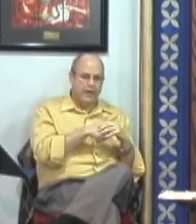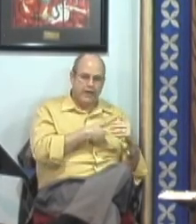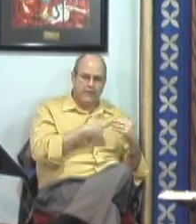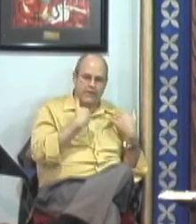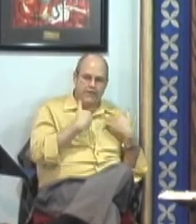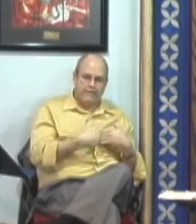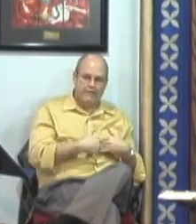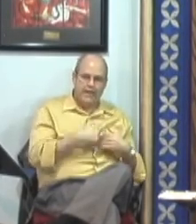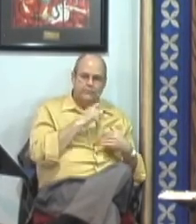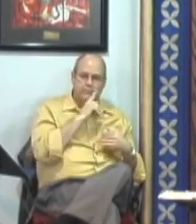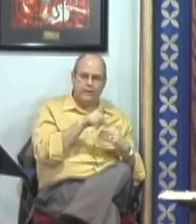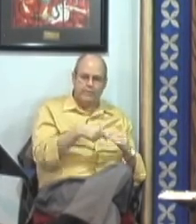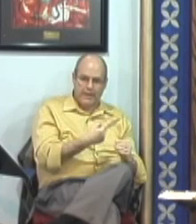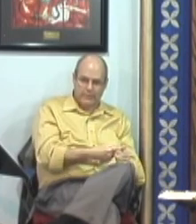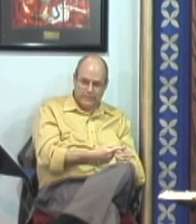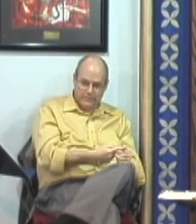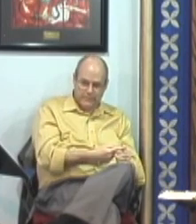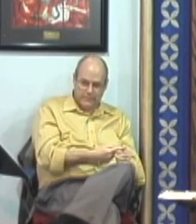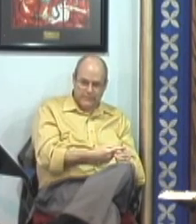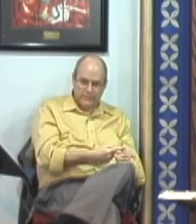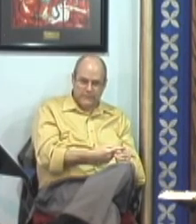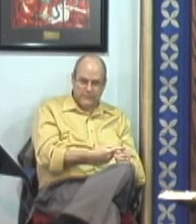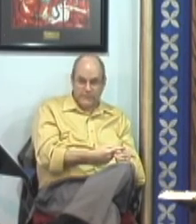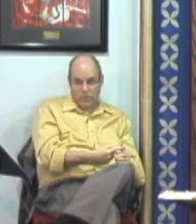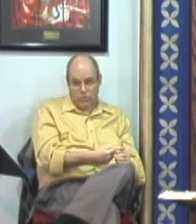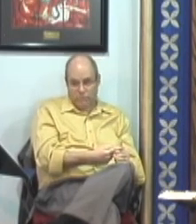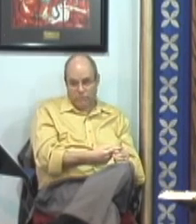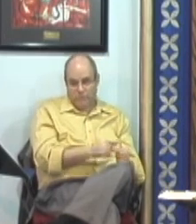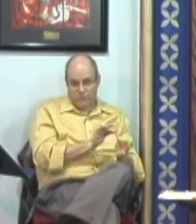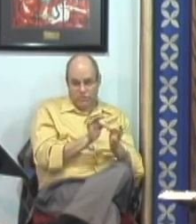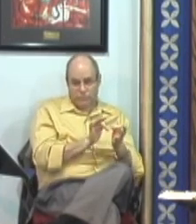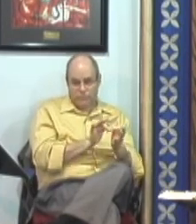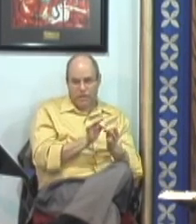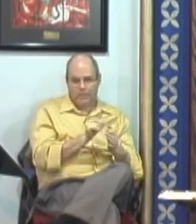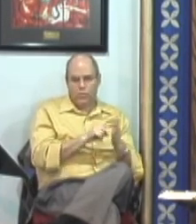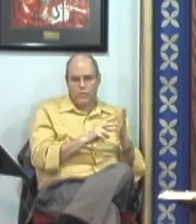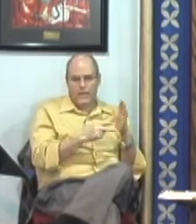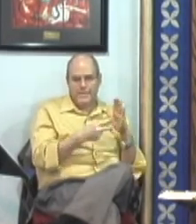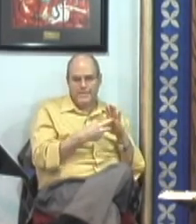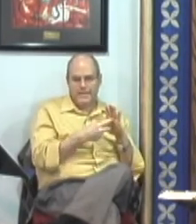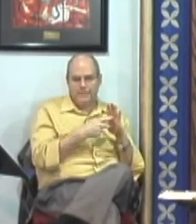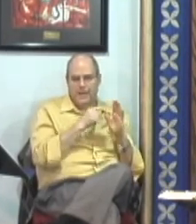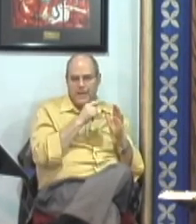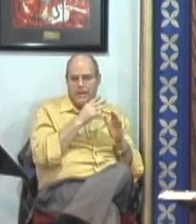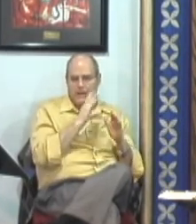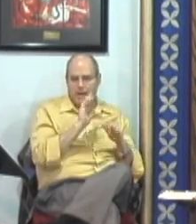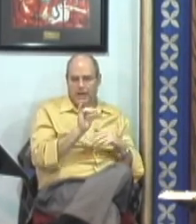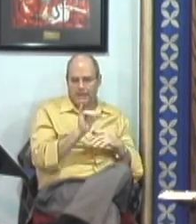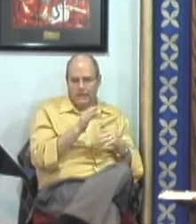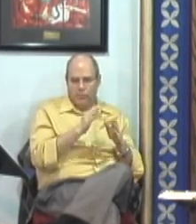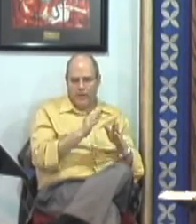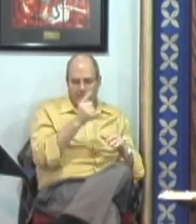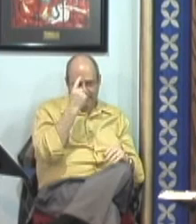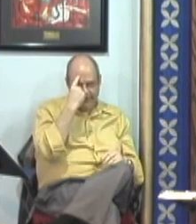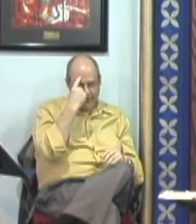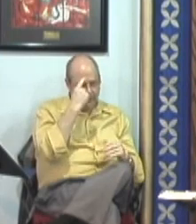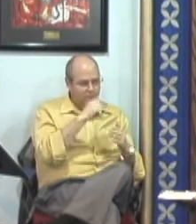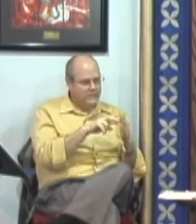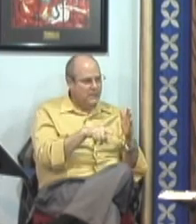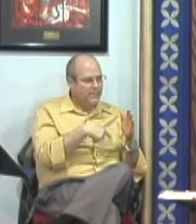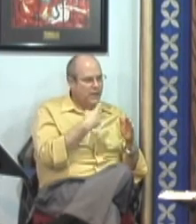flesh is all about. So let me just describe it. What do I mean by ungodly ways of thinking? What's that all about?